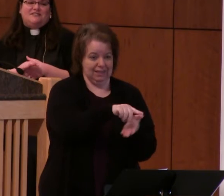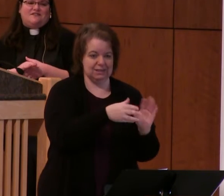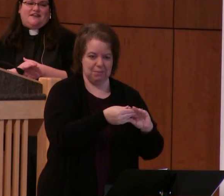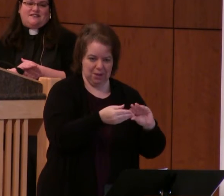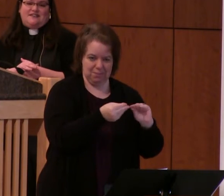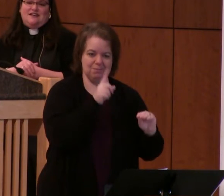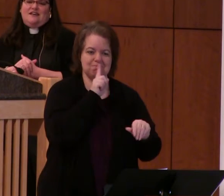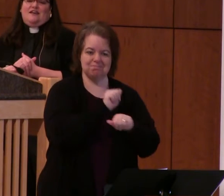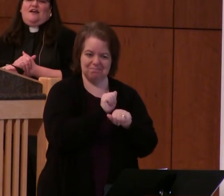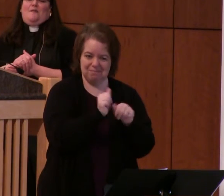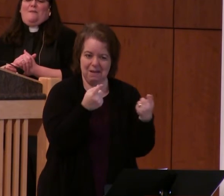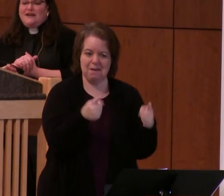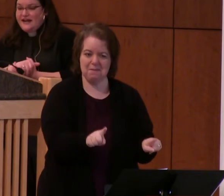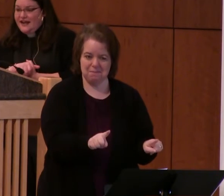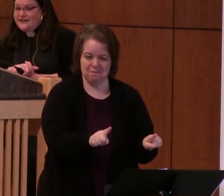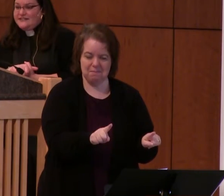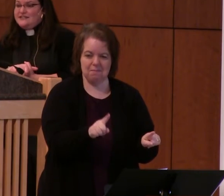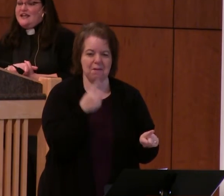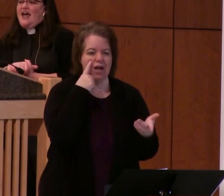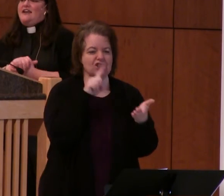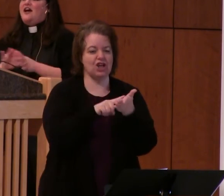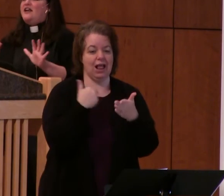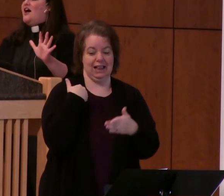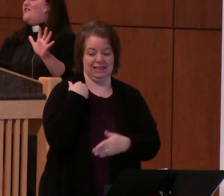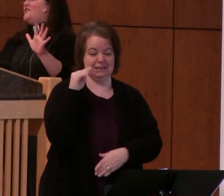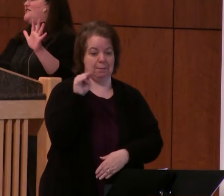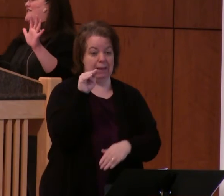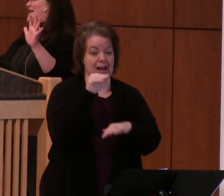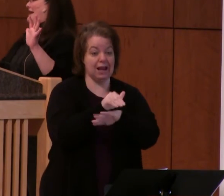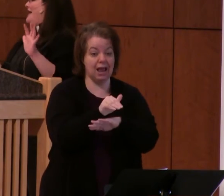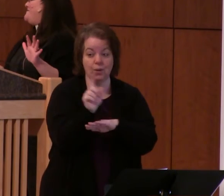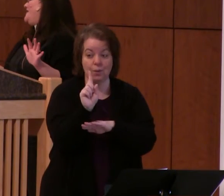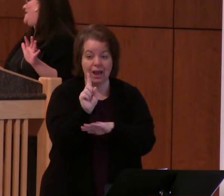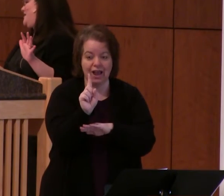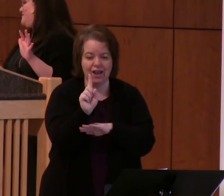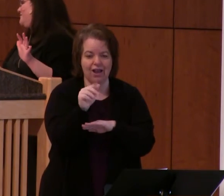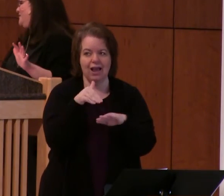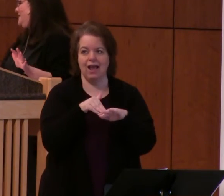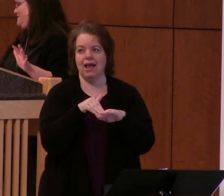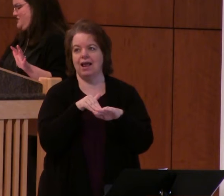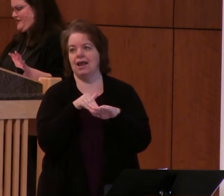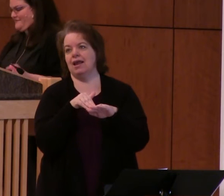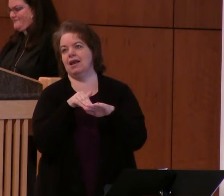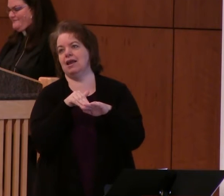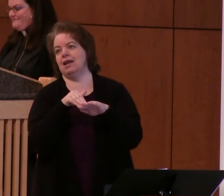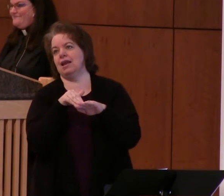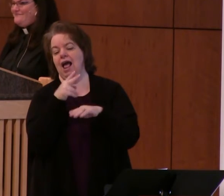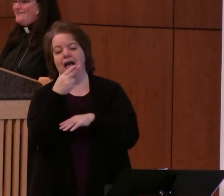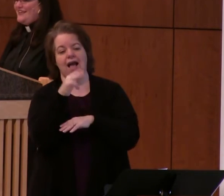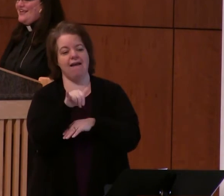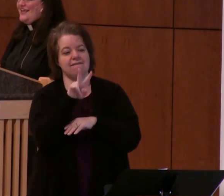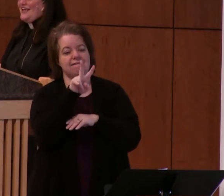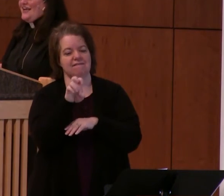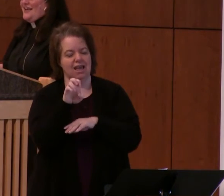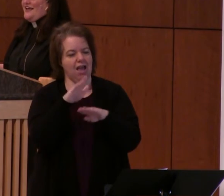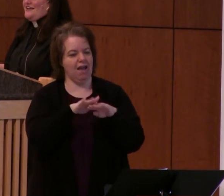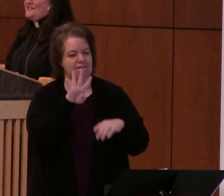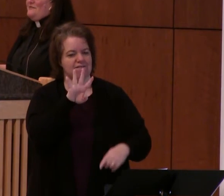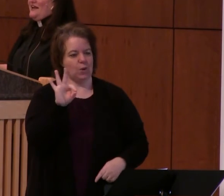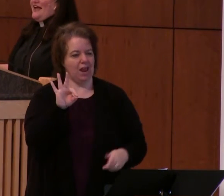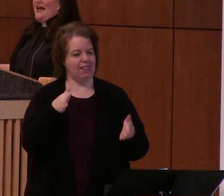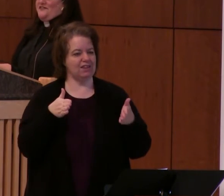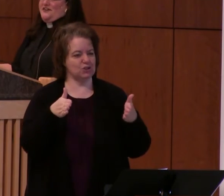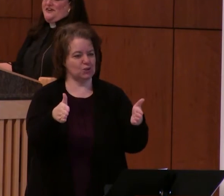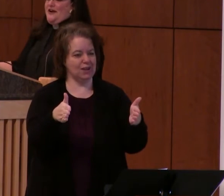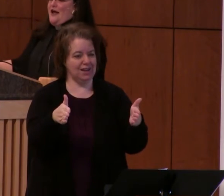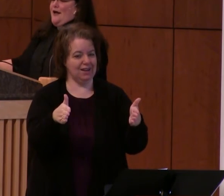saw a glimpse of it Monday night at none other than Hy-Vee on 49th Street. You